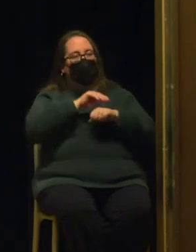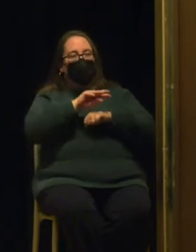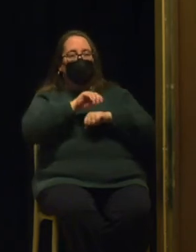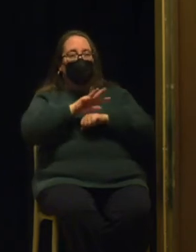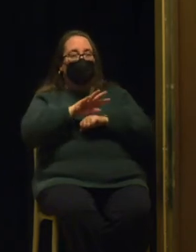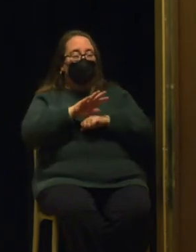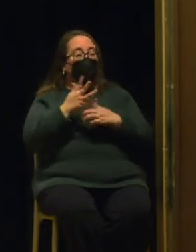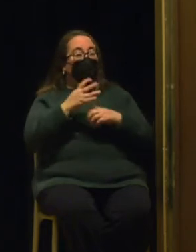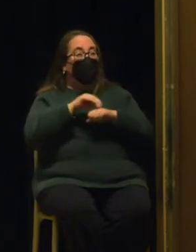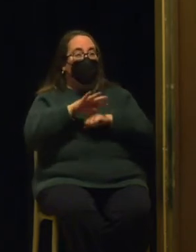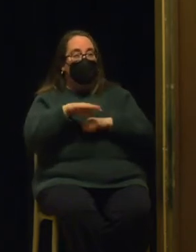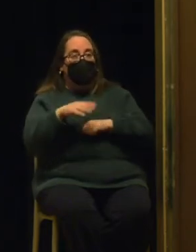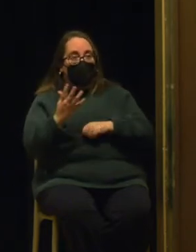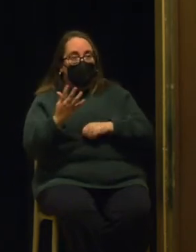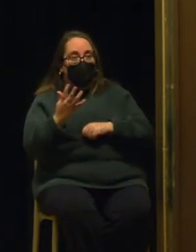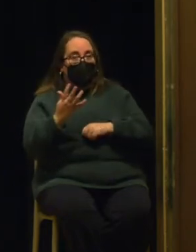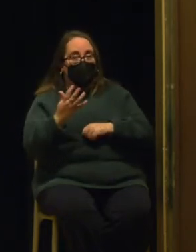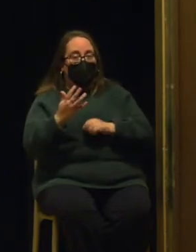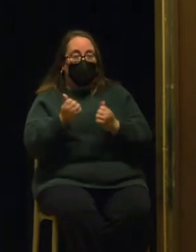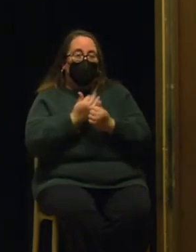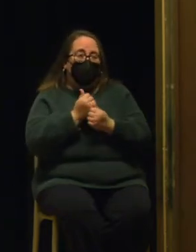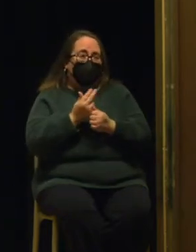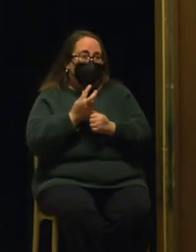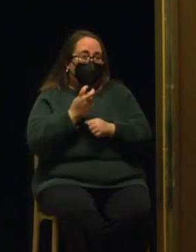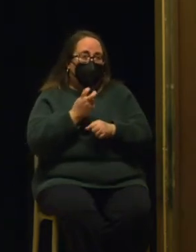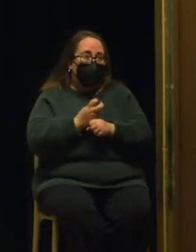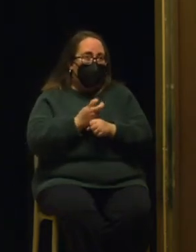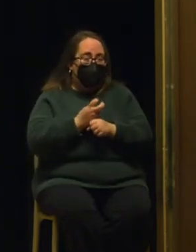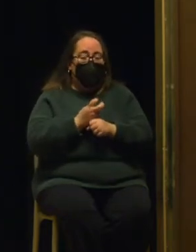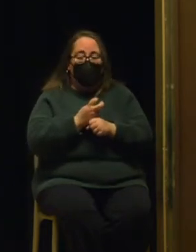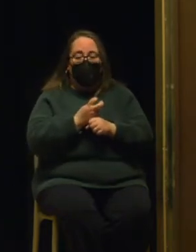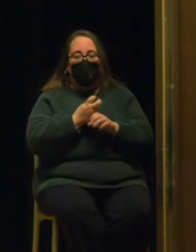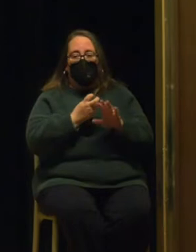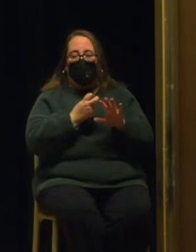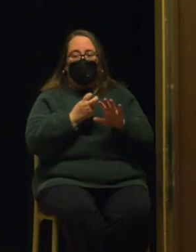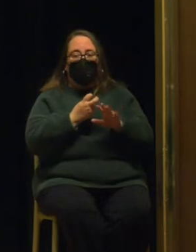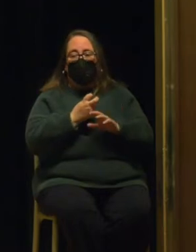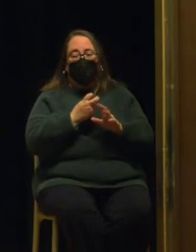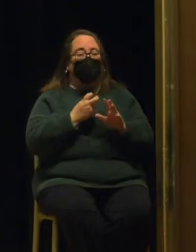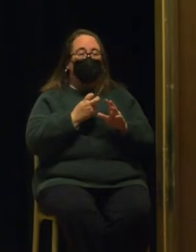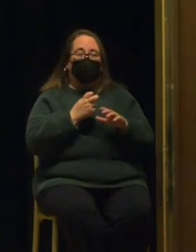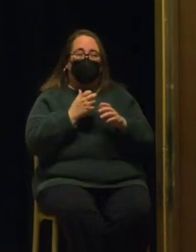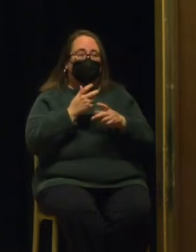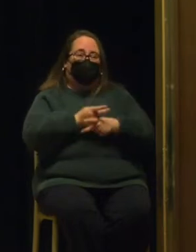would be think hard before you get involved in the office romance, you know,